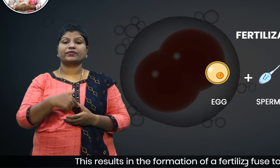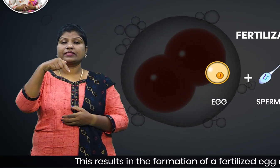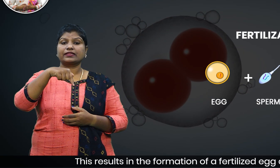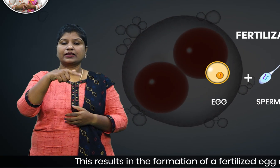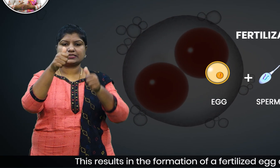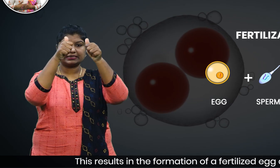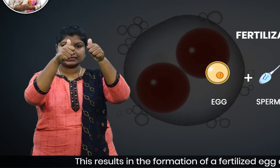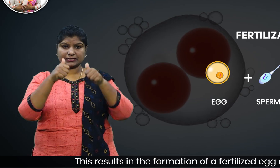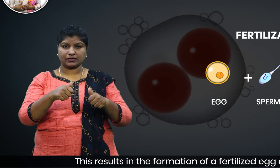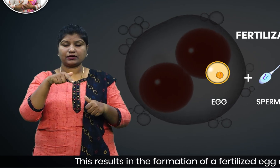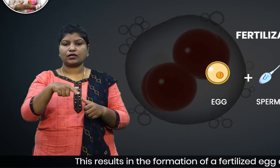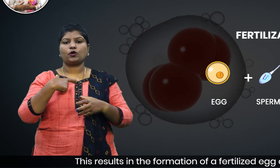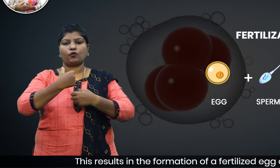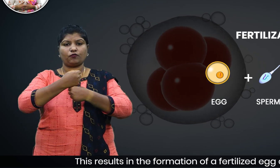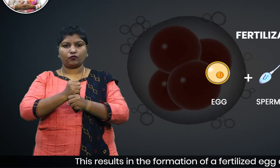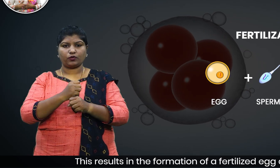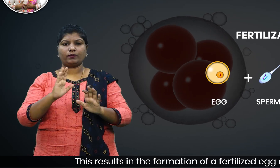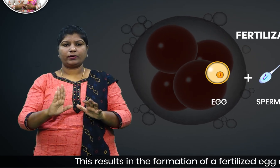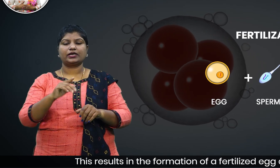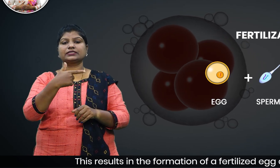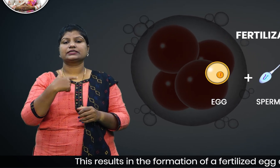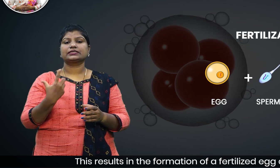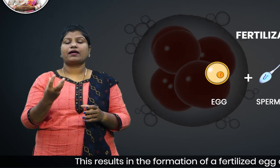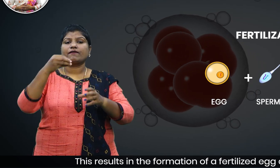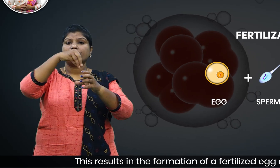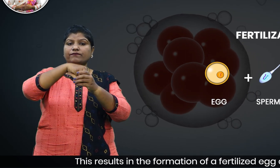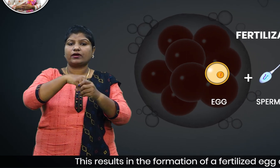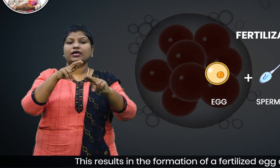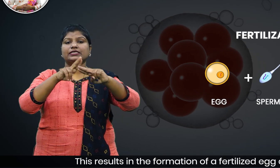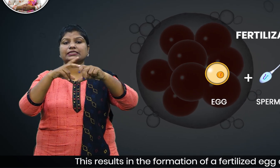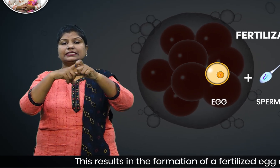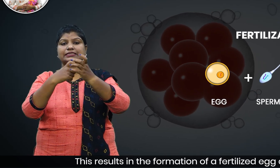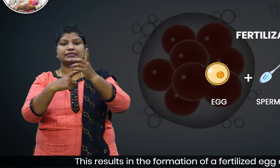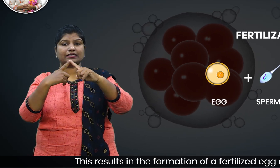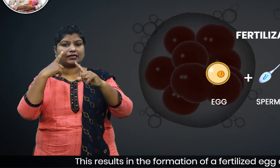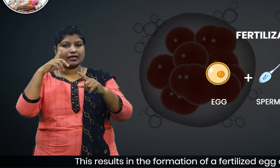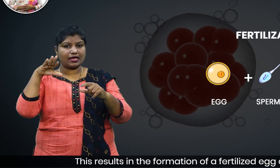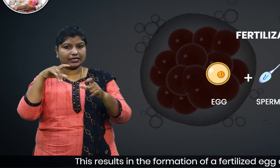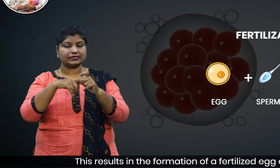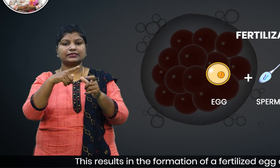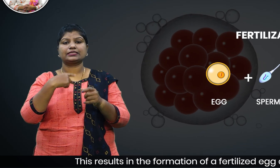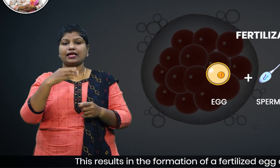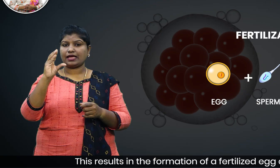This results in the formation of a fertilized egg or